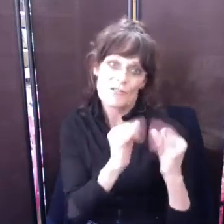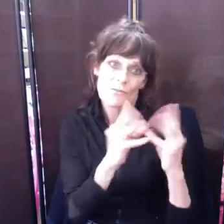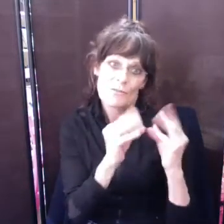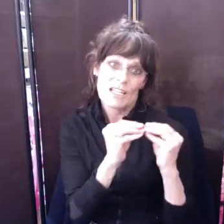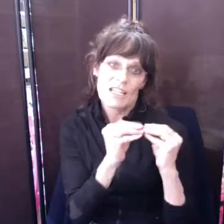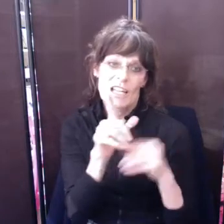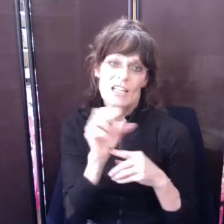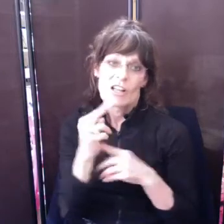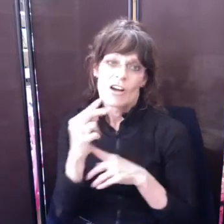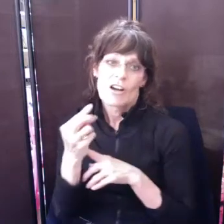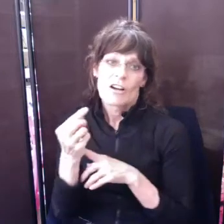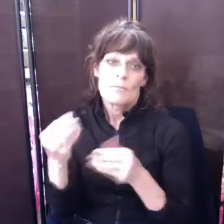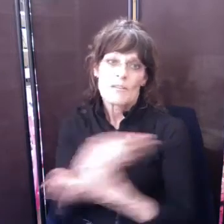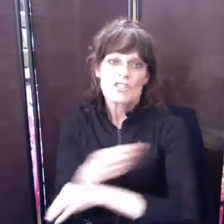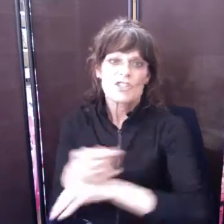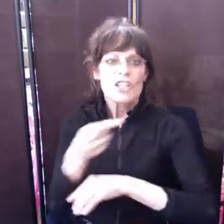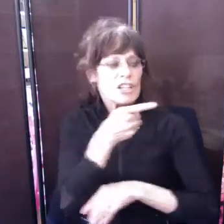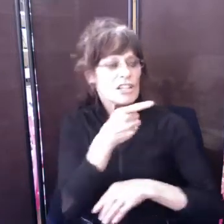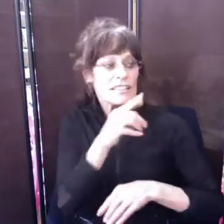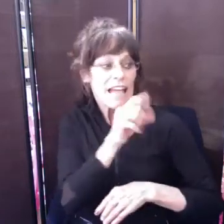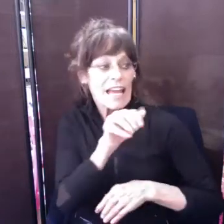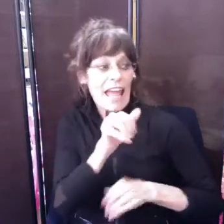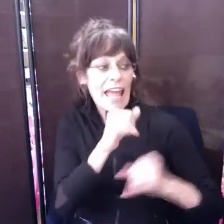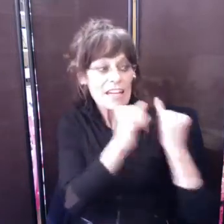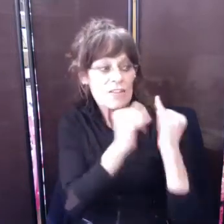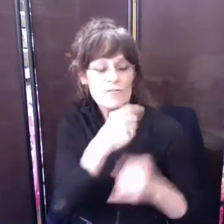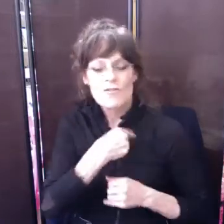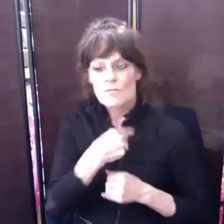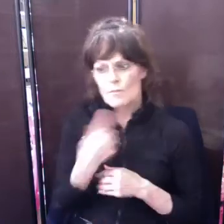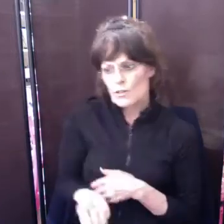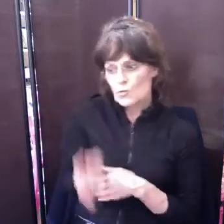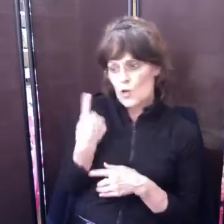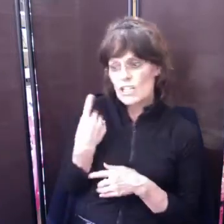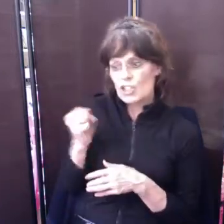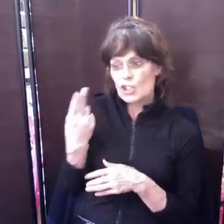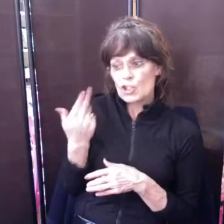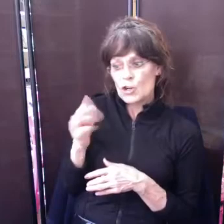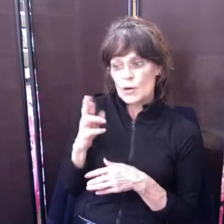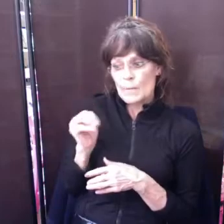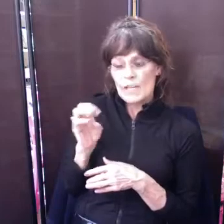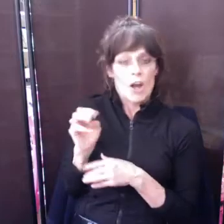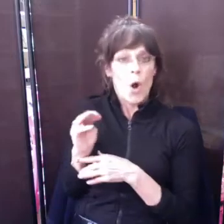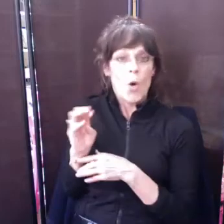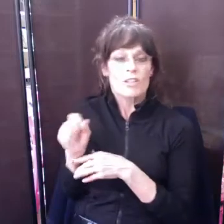Diane interviewed me actually, but there's one now in Sherman Oaks. And I mean, you know, people are coming there from all over the country, not only